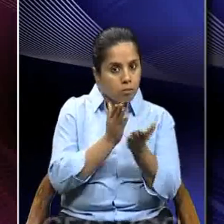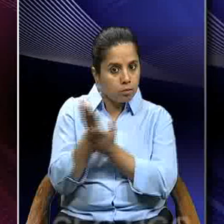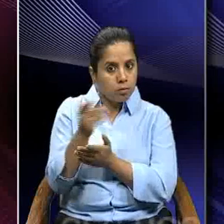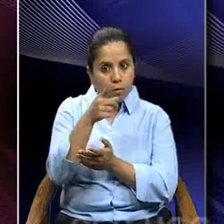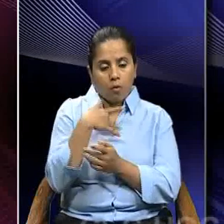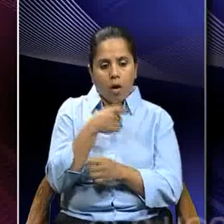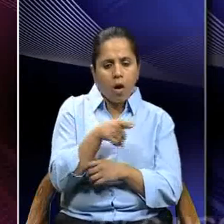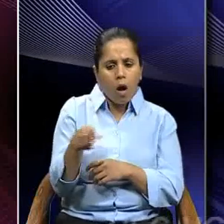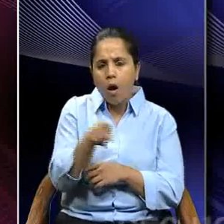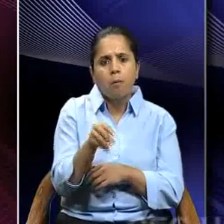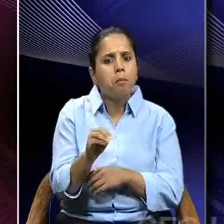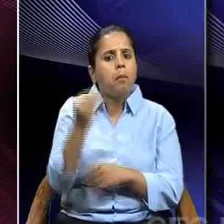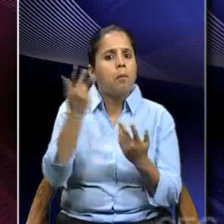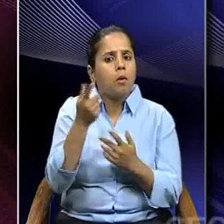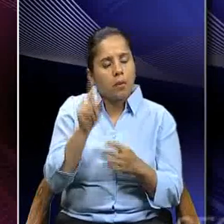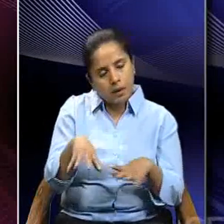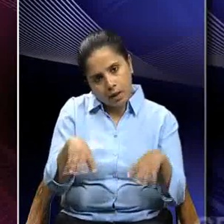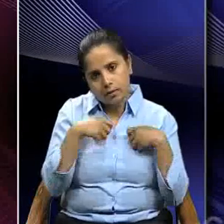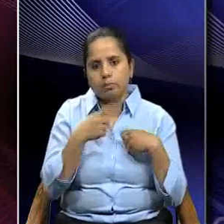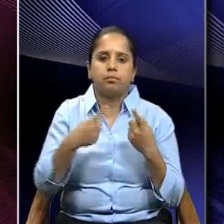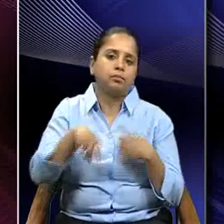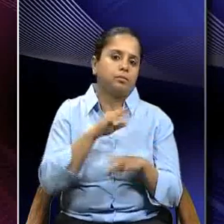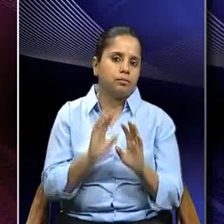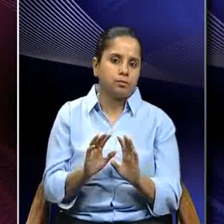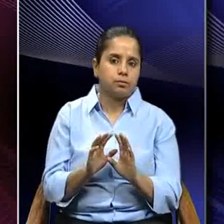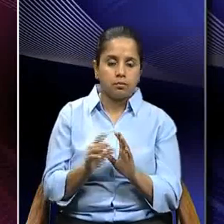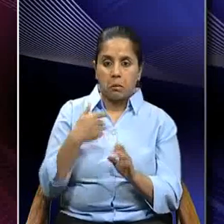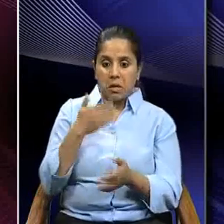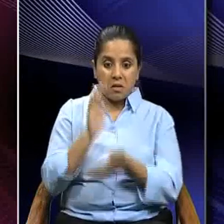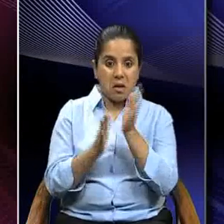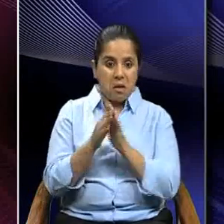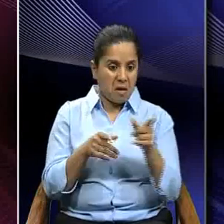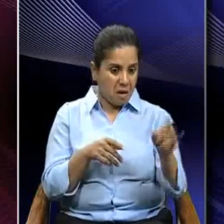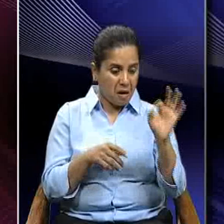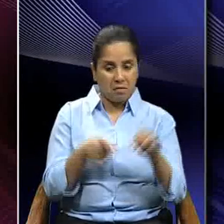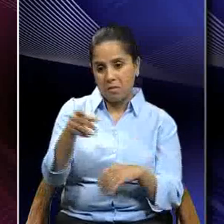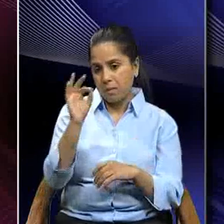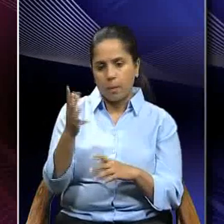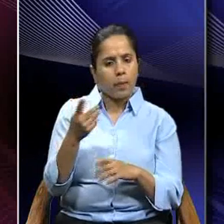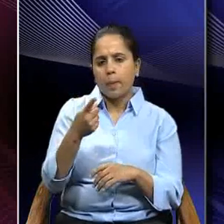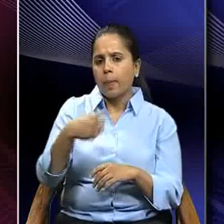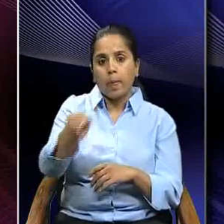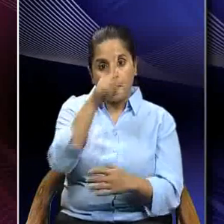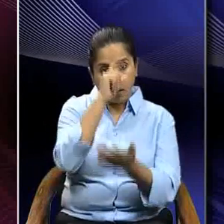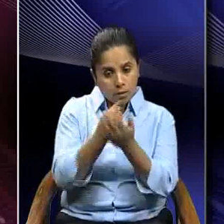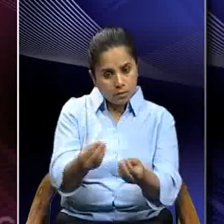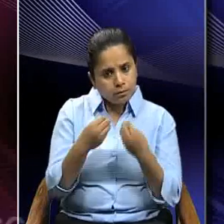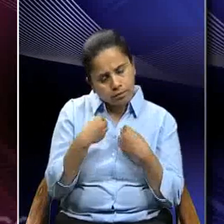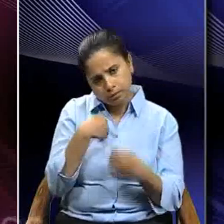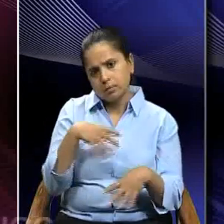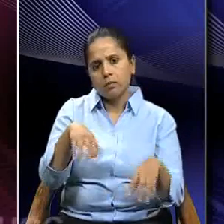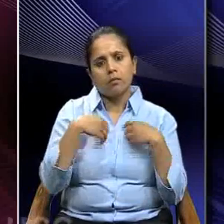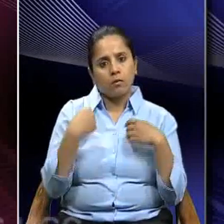is better, that we should accept. We should not challenge any of the ideas. I won't say that